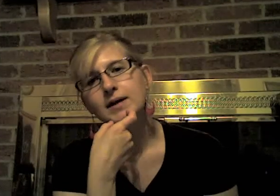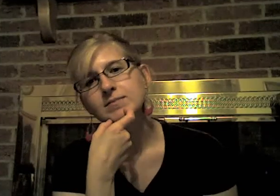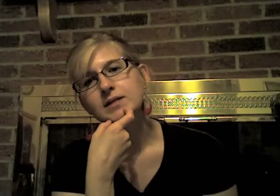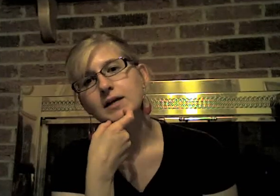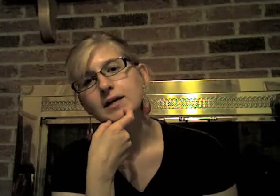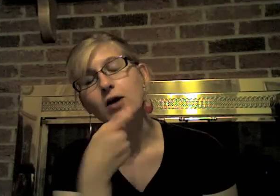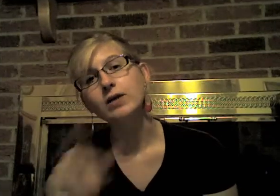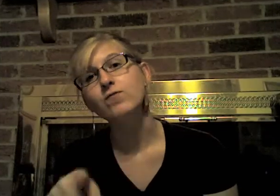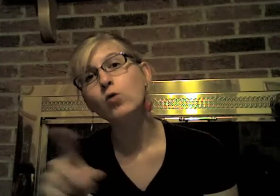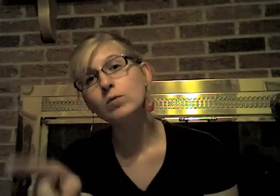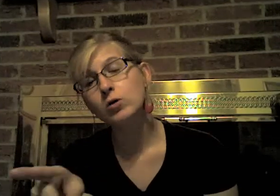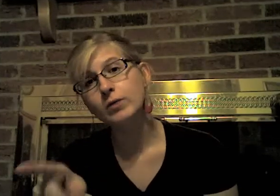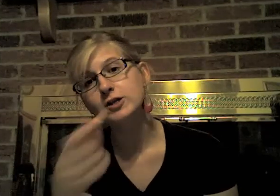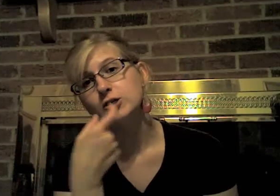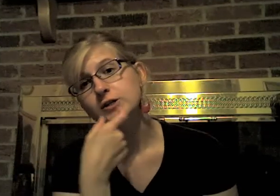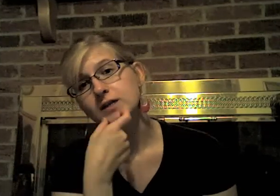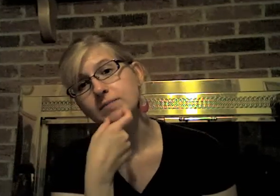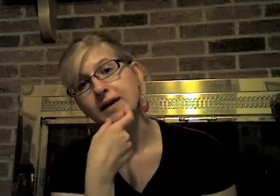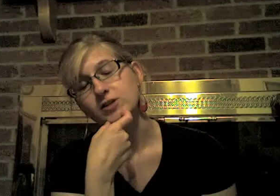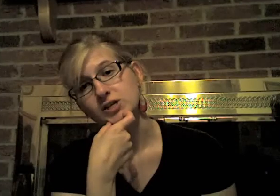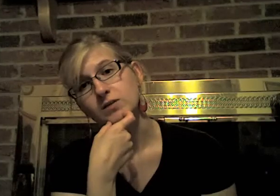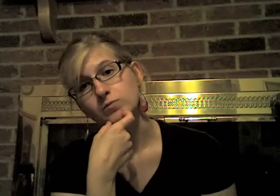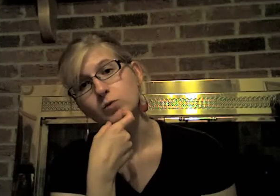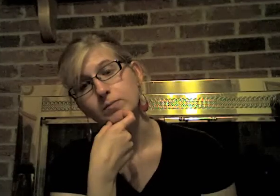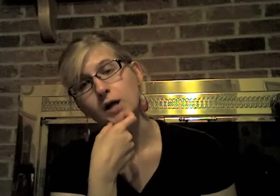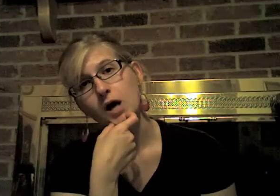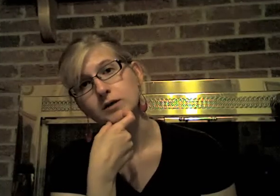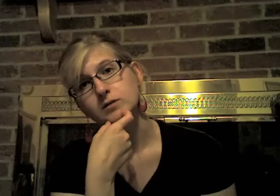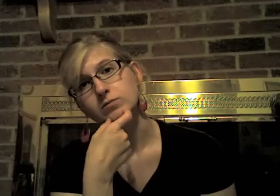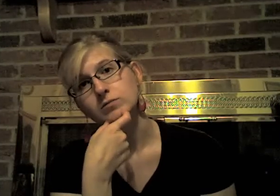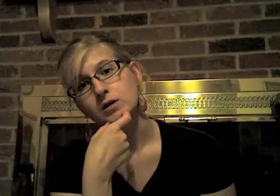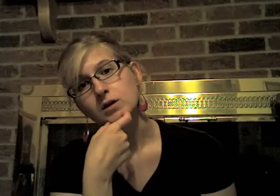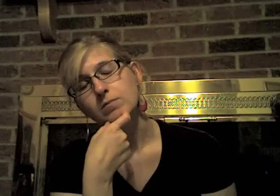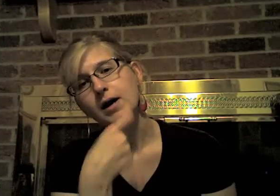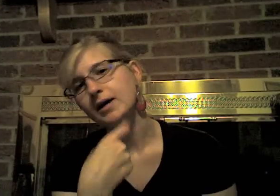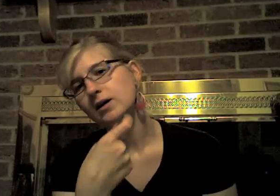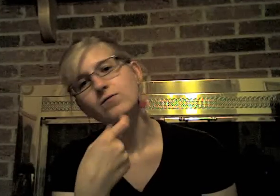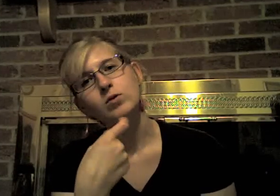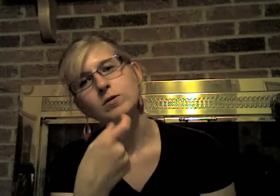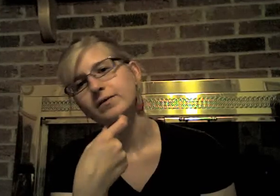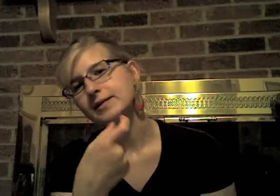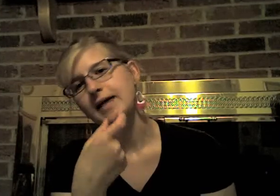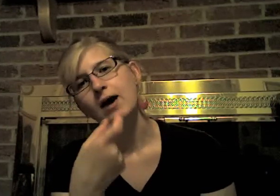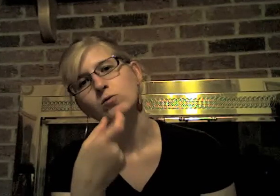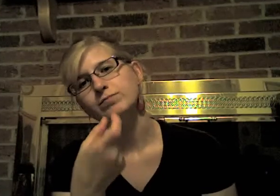Sometimes, now in formal register, it's going to be at the chin where it belongs. But in informal, it's out.